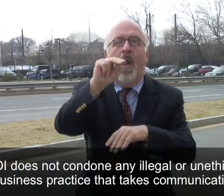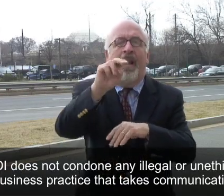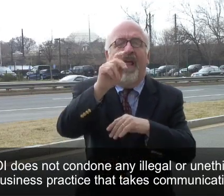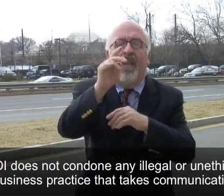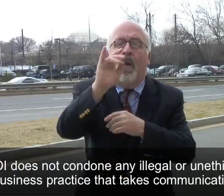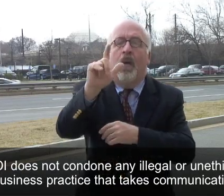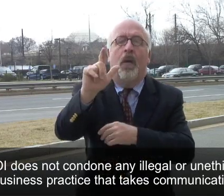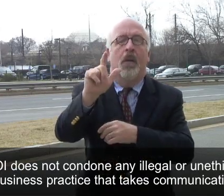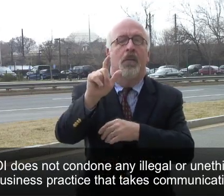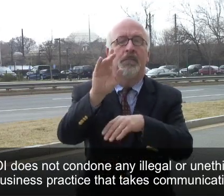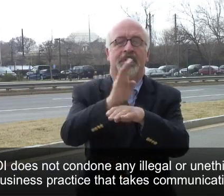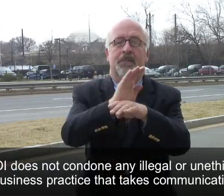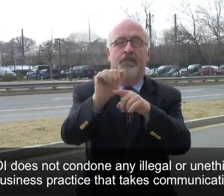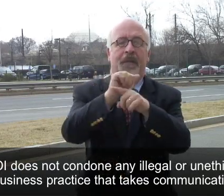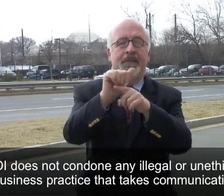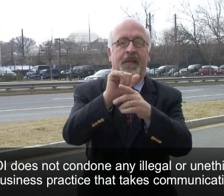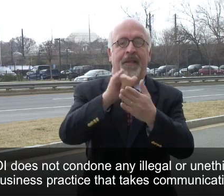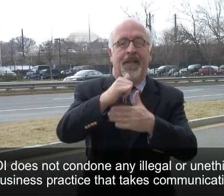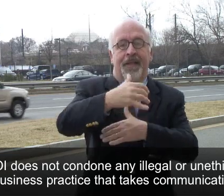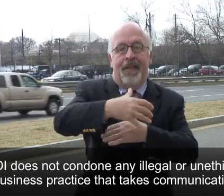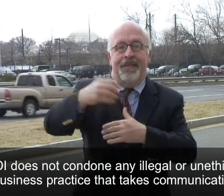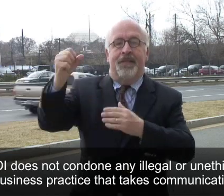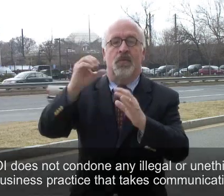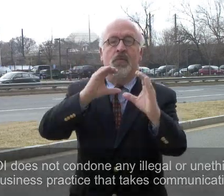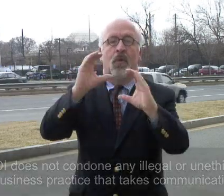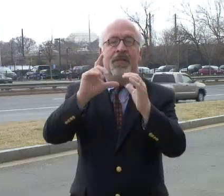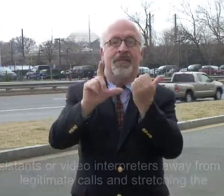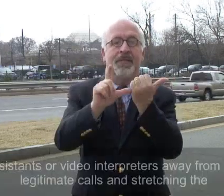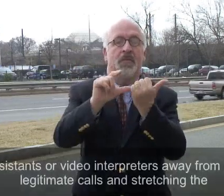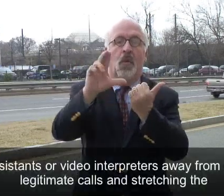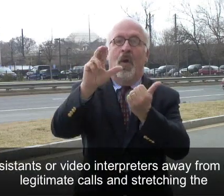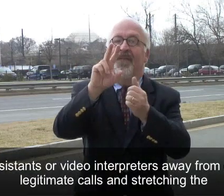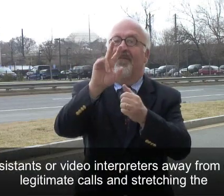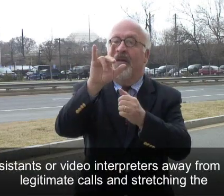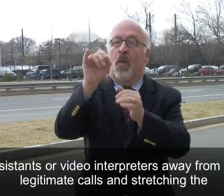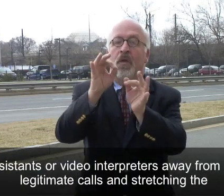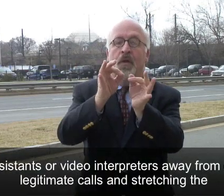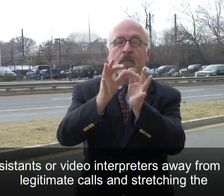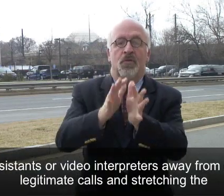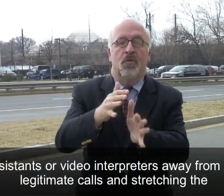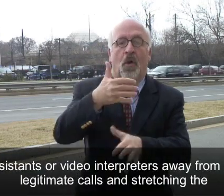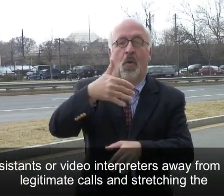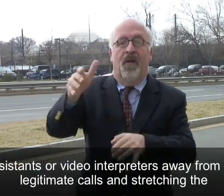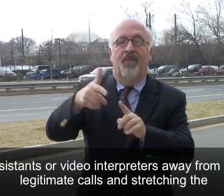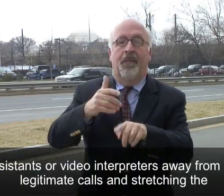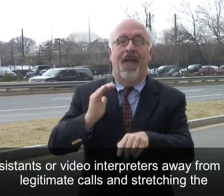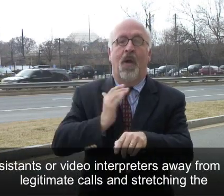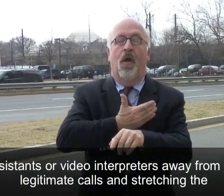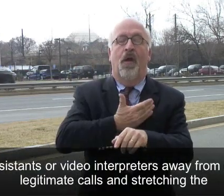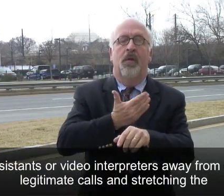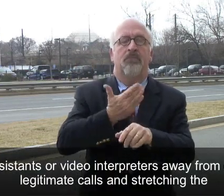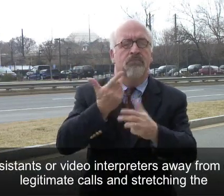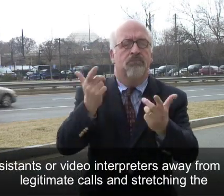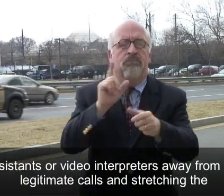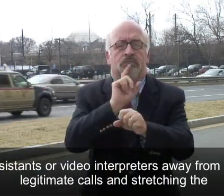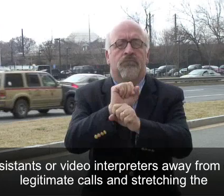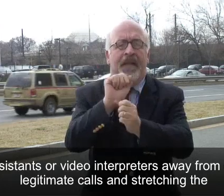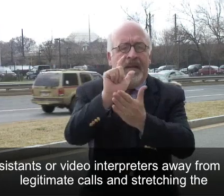or unethical business practices that takes communication assistants or video interpreters away